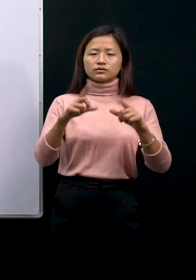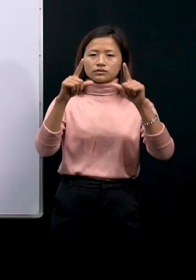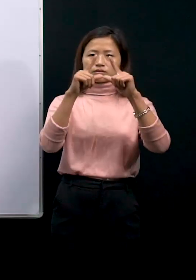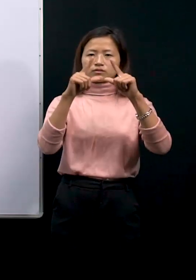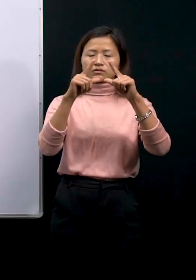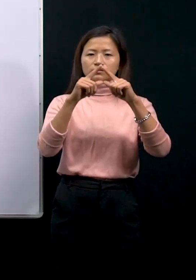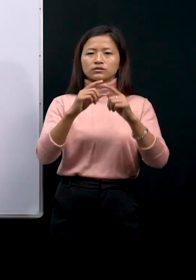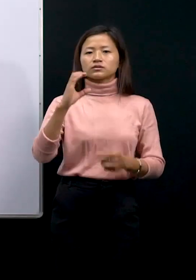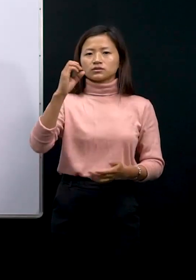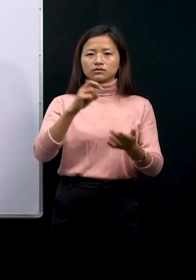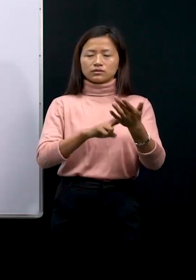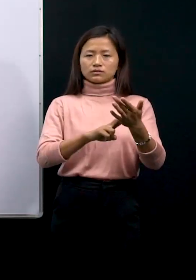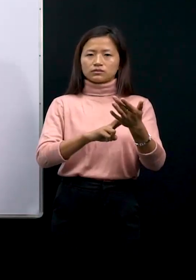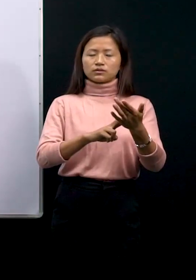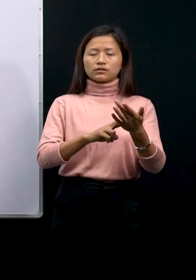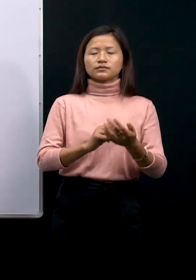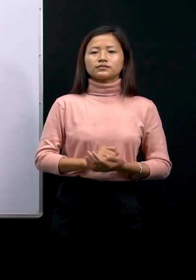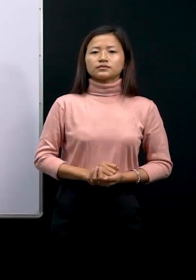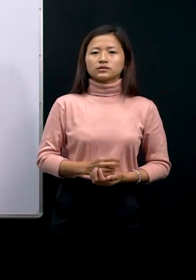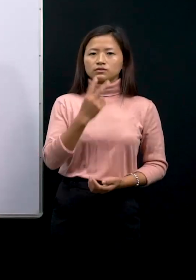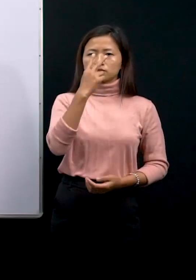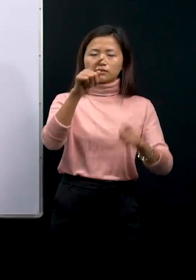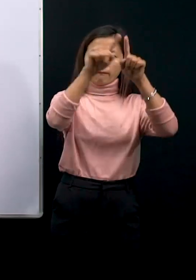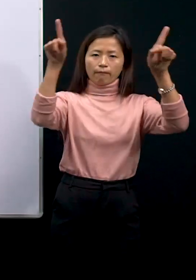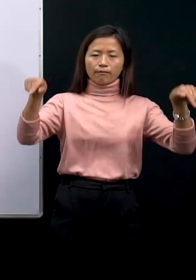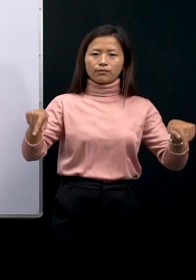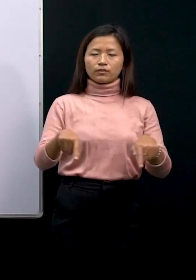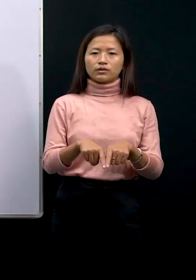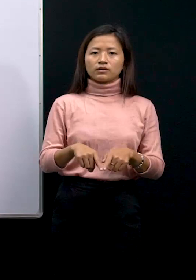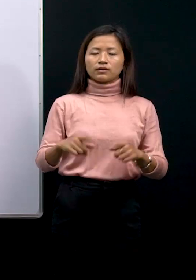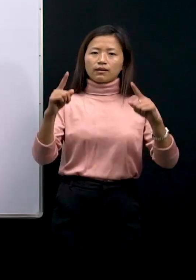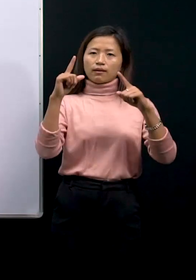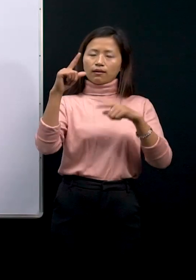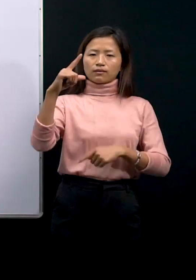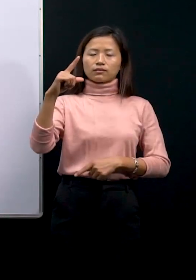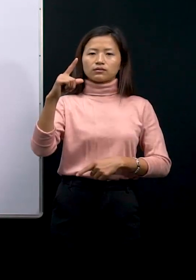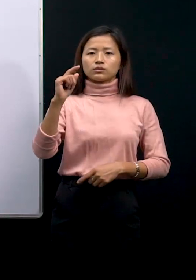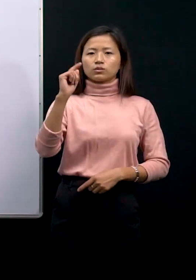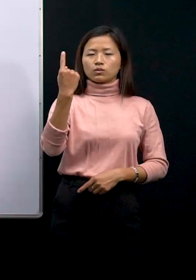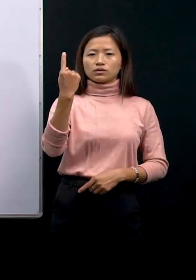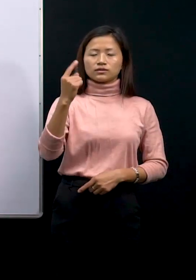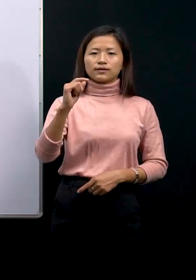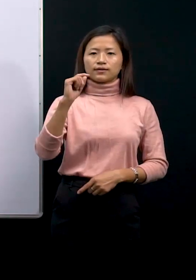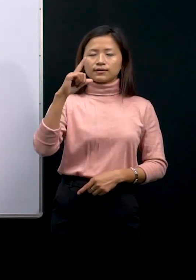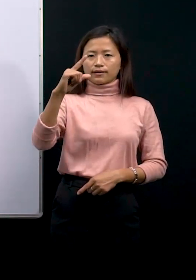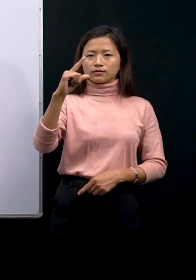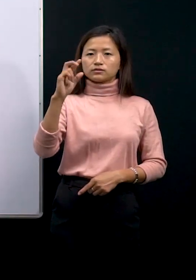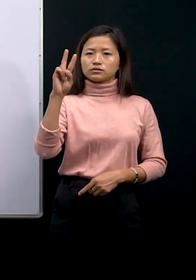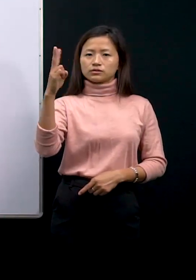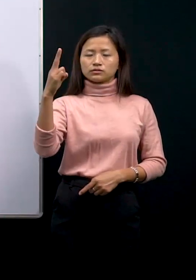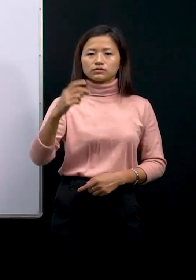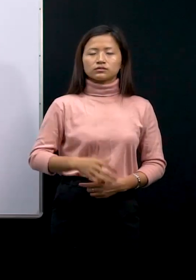are concurrent, then look at the board. Angle 1 and angle 2 equal or